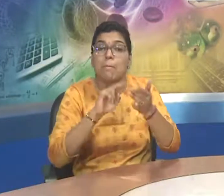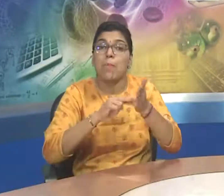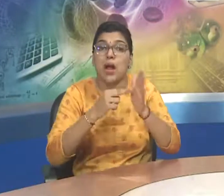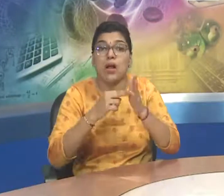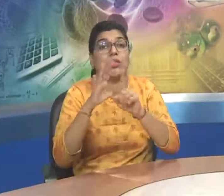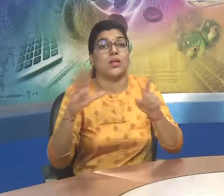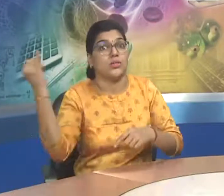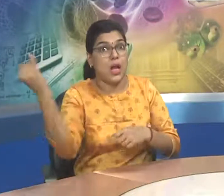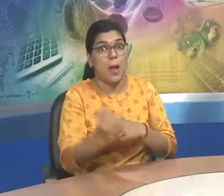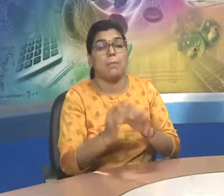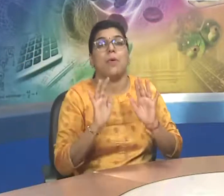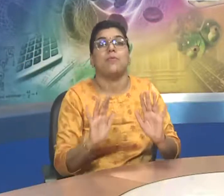how the virus